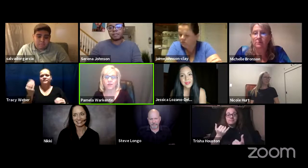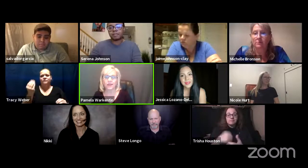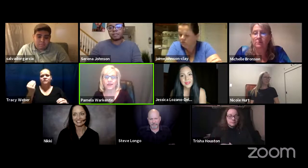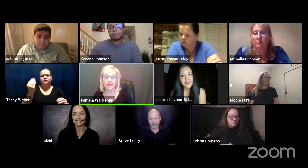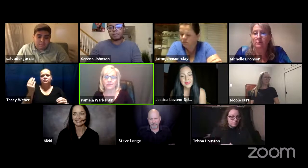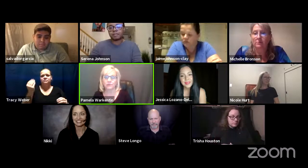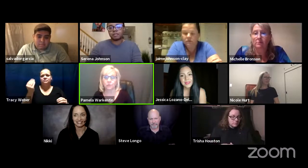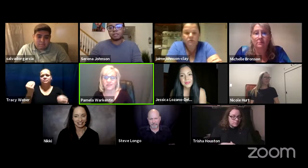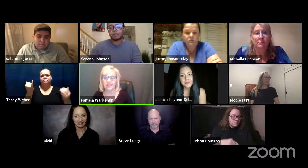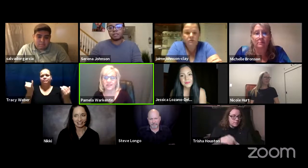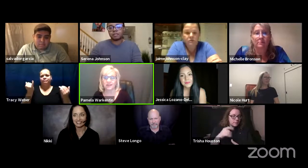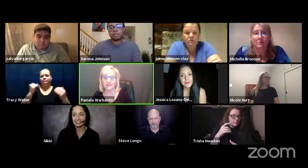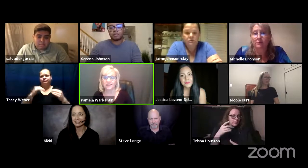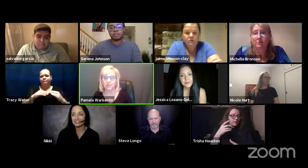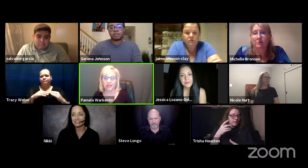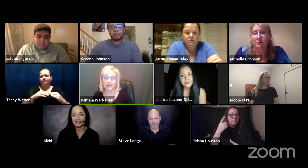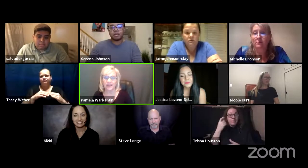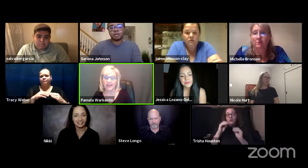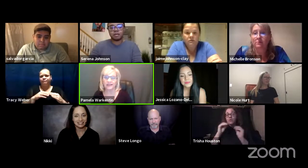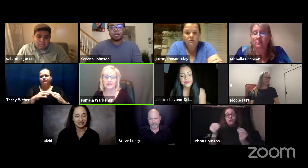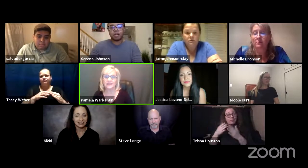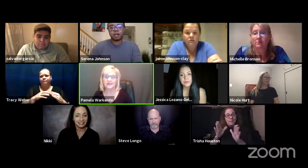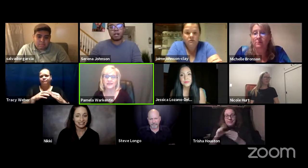Looking at number 14 on the agenda,